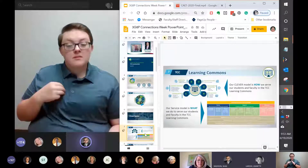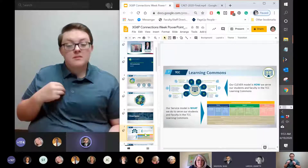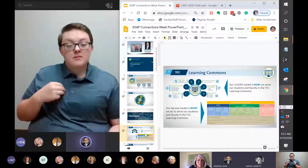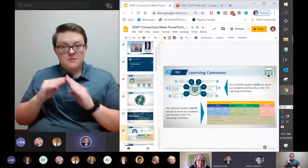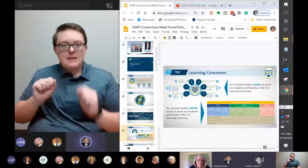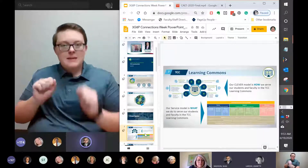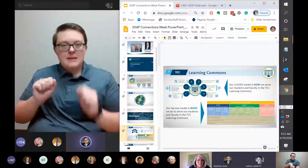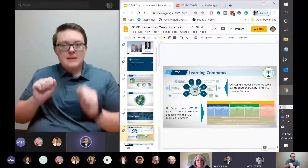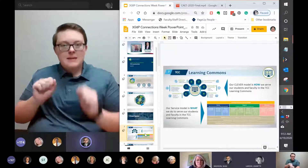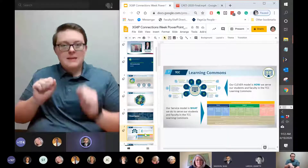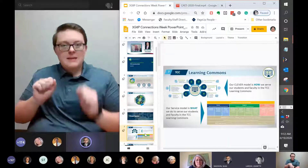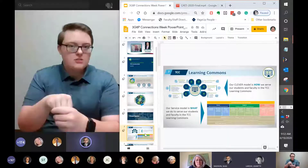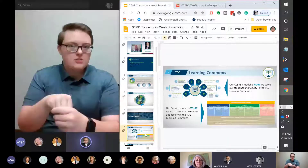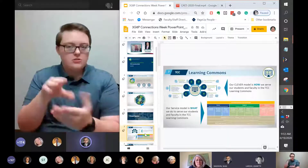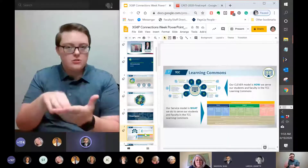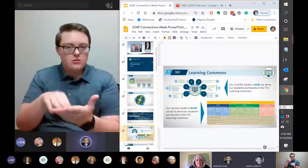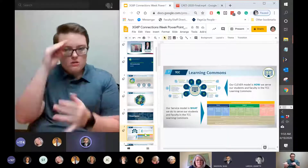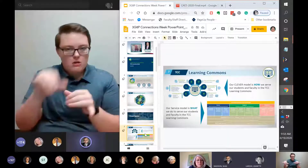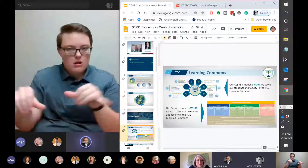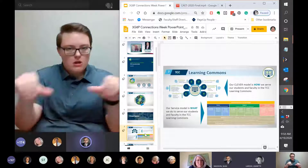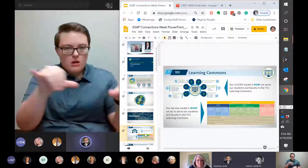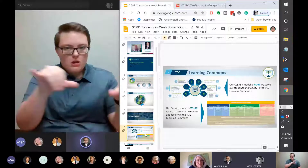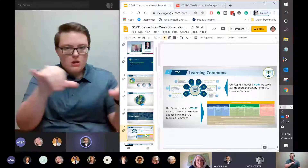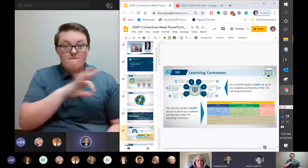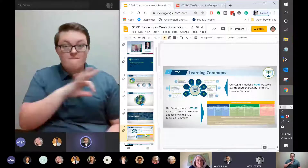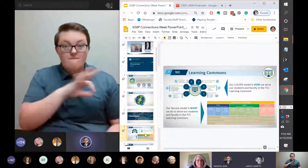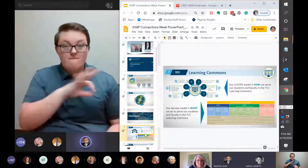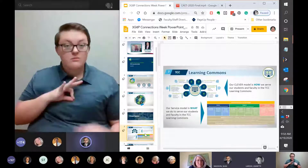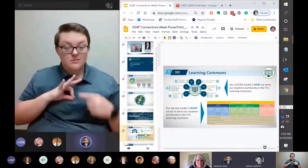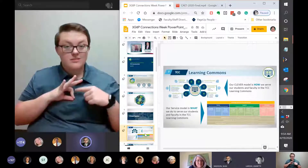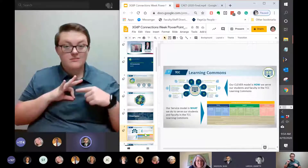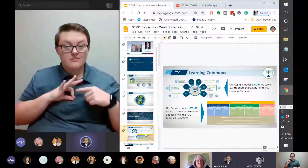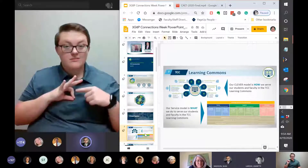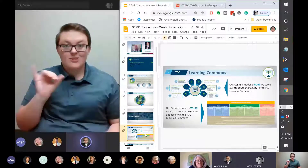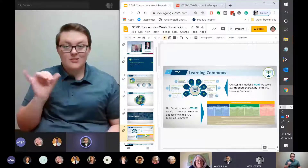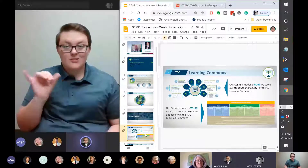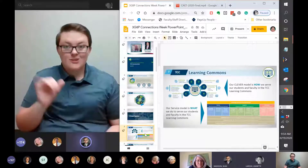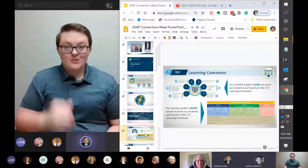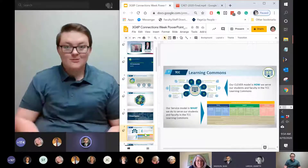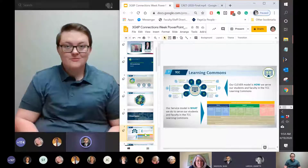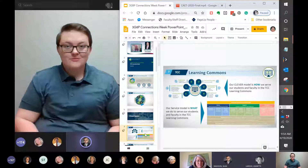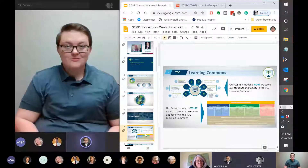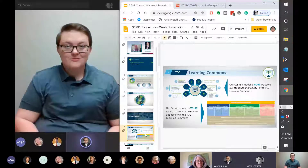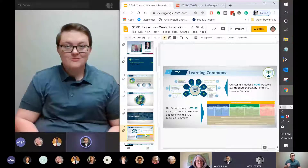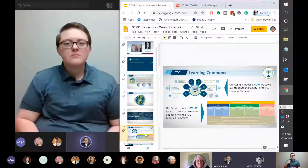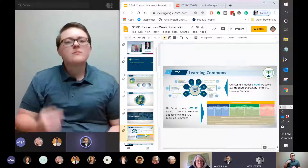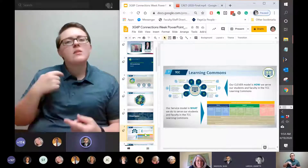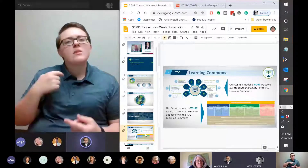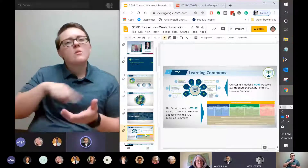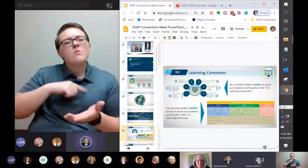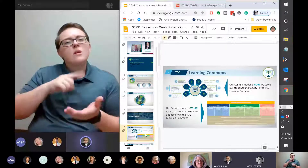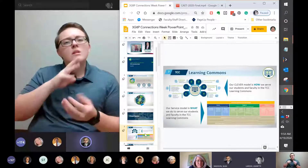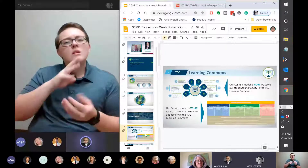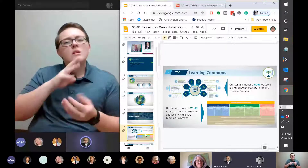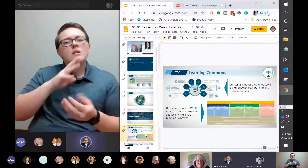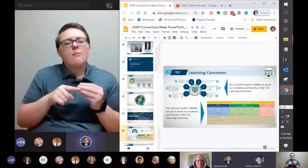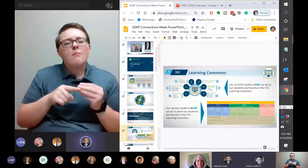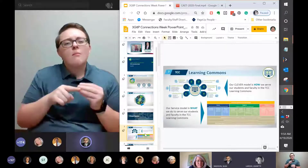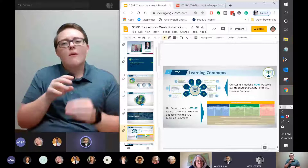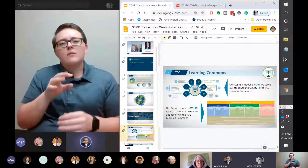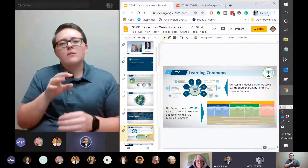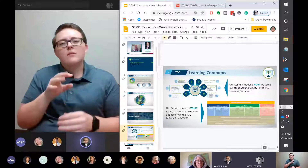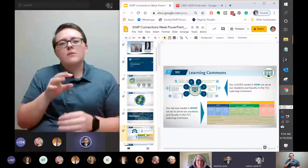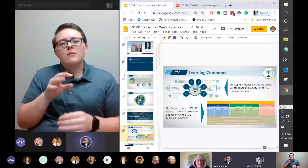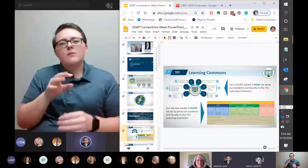Learning Commons, faculty included. So when we talk about discovery and partnerships, that's one of the